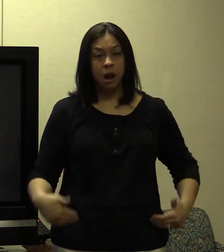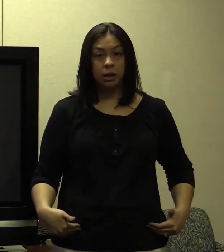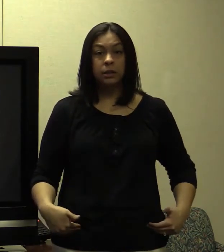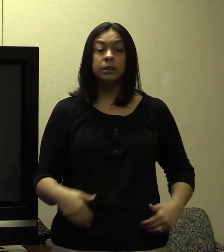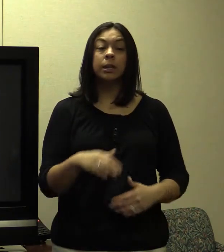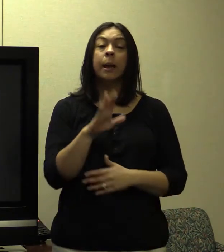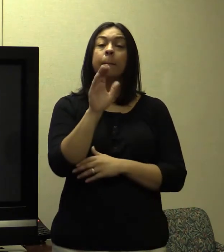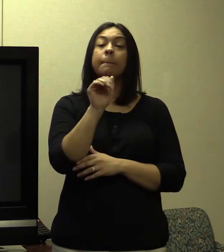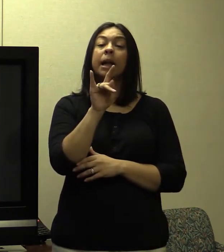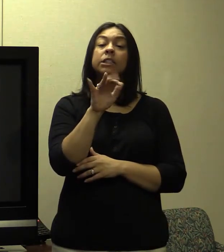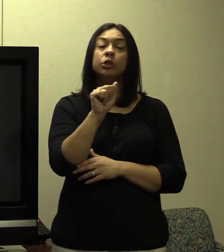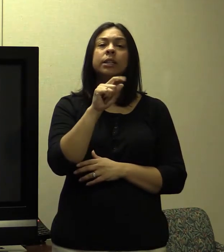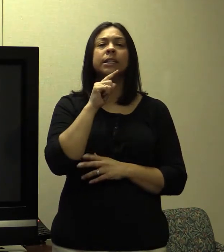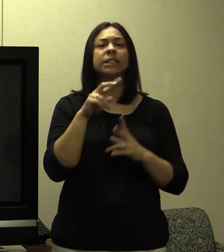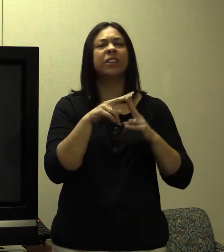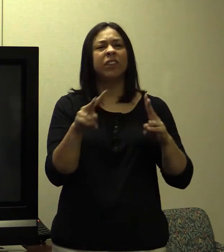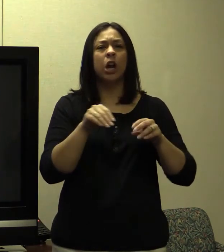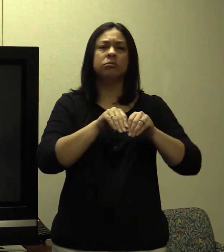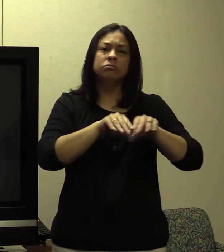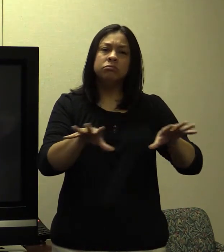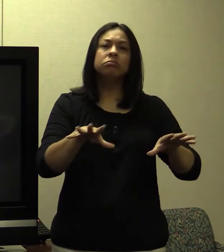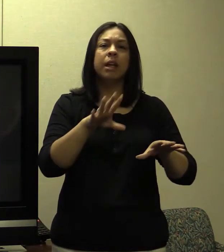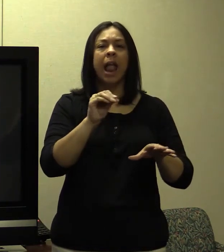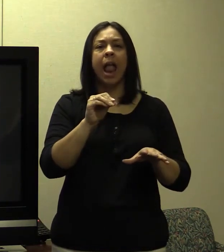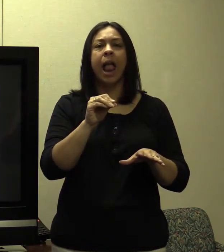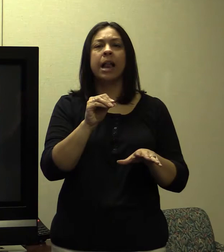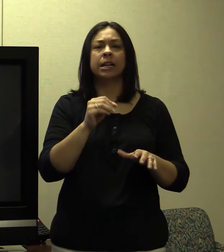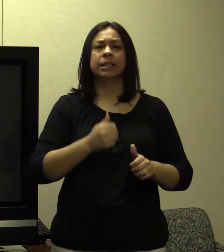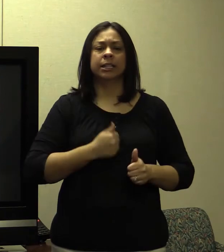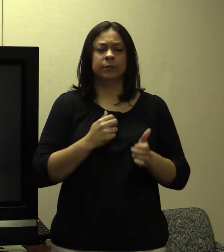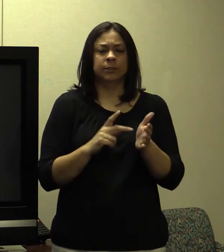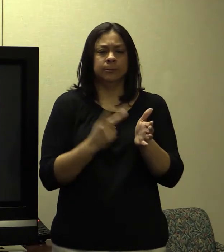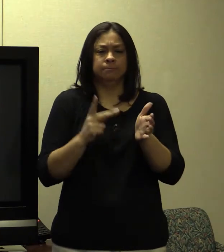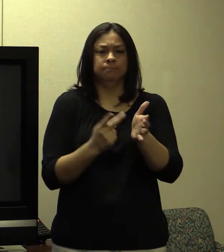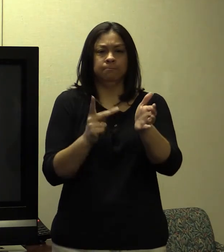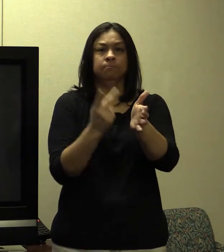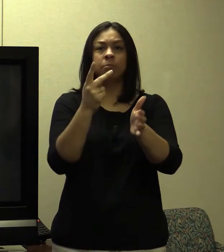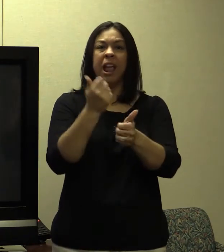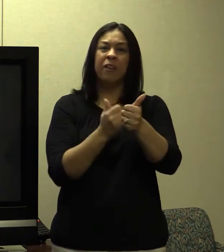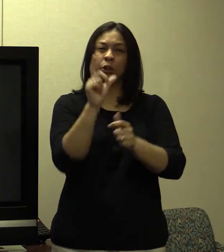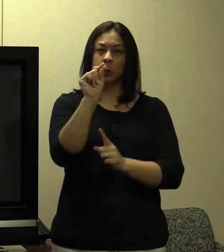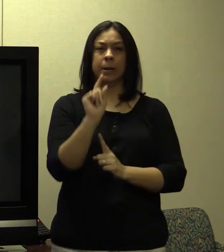bacteria is very prolific and doubles every 20 minutes.